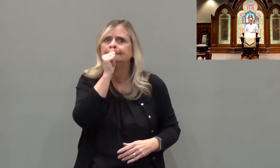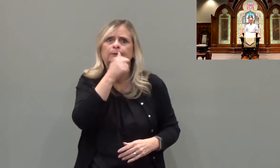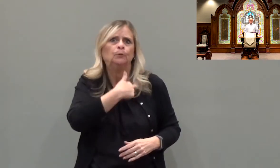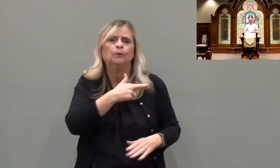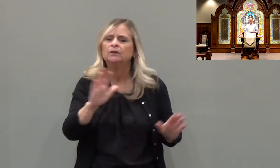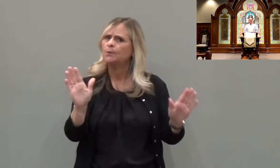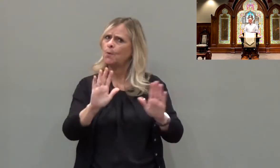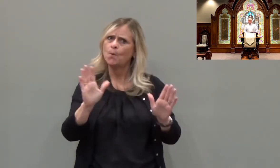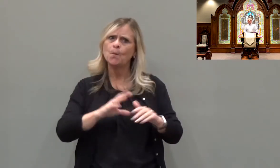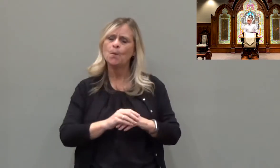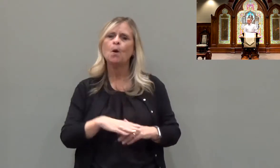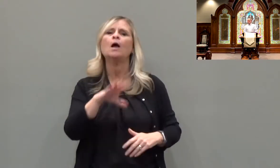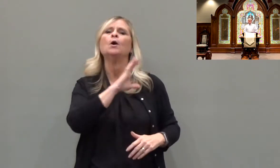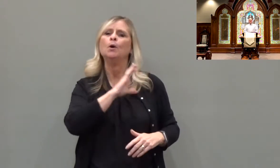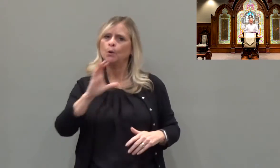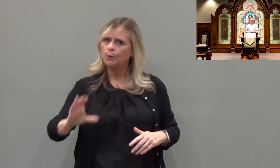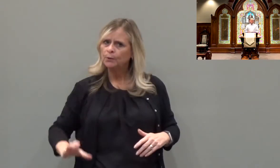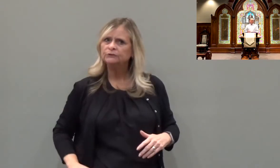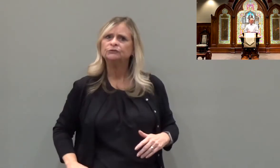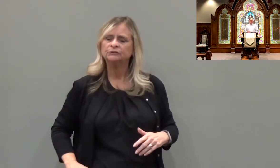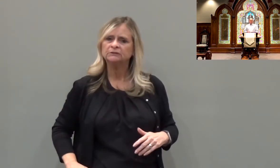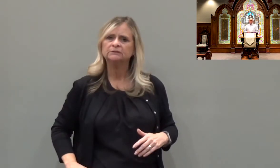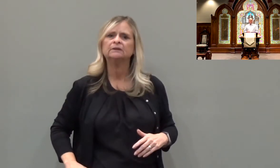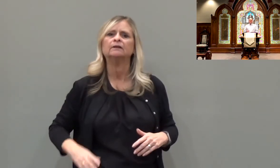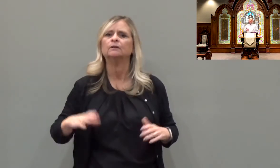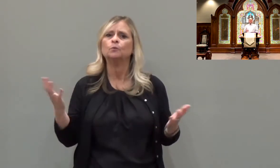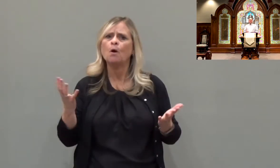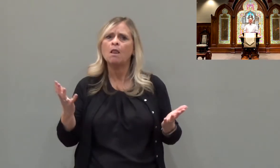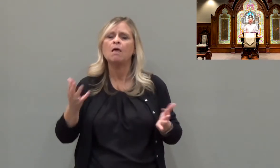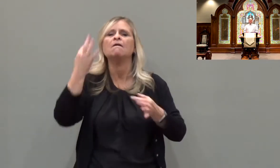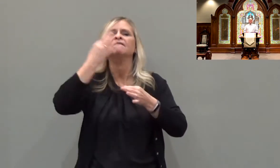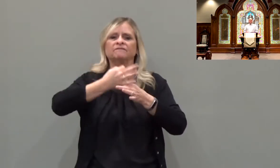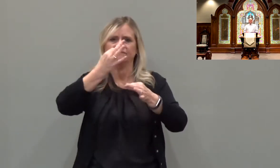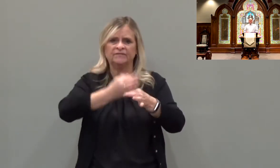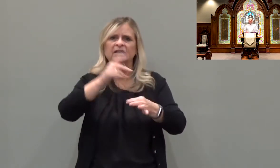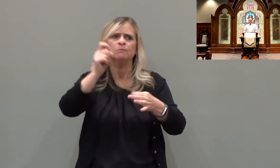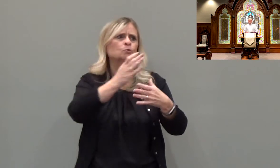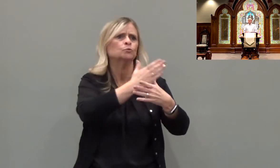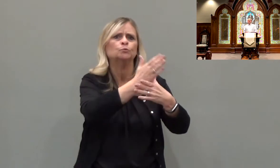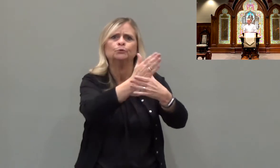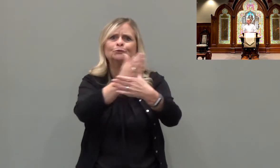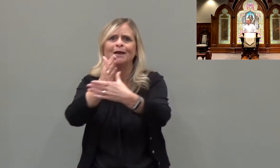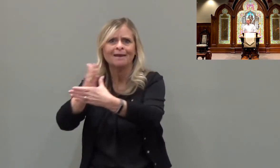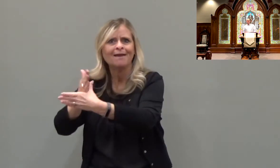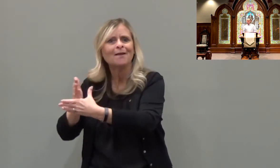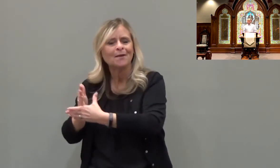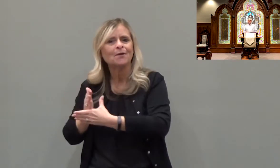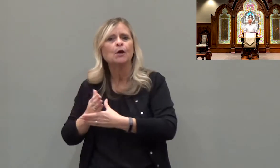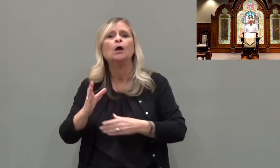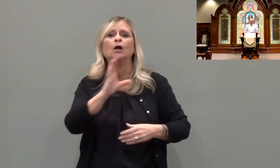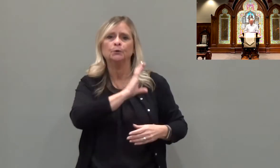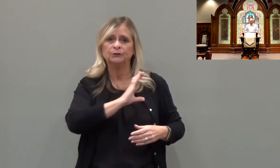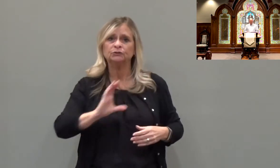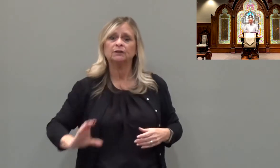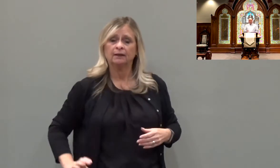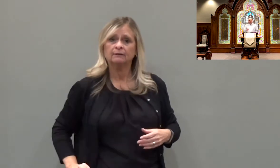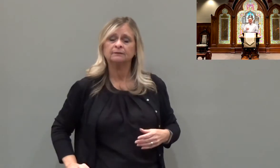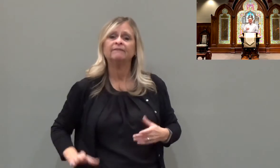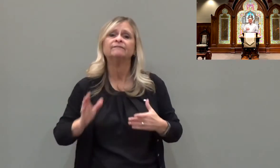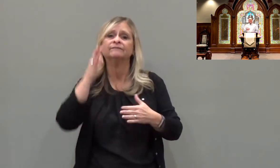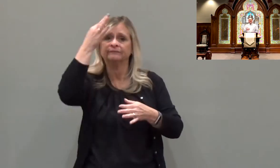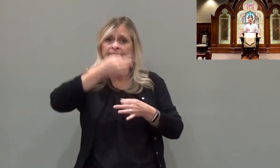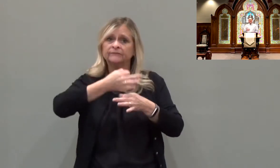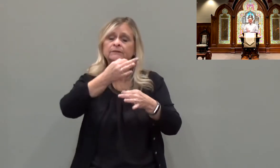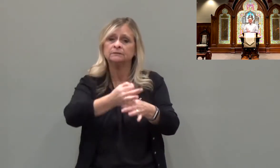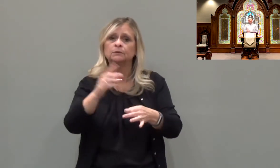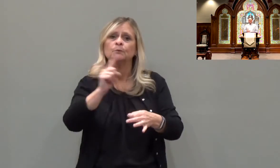religions. Christianity is a faith to be shared. Christianity is a faith